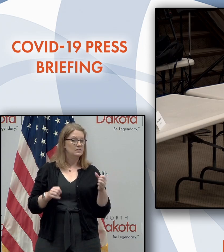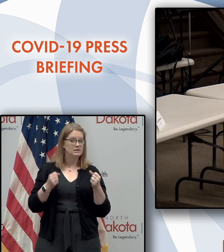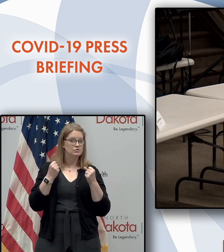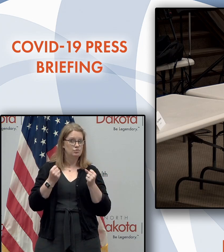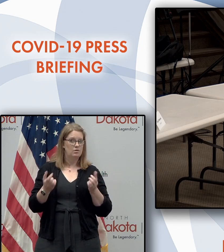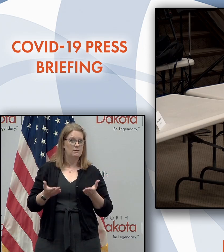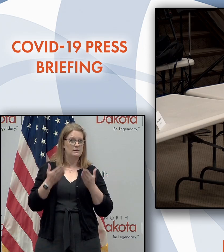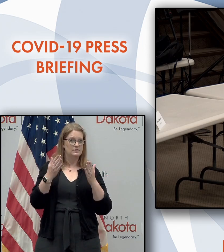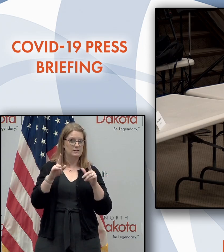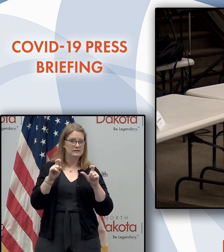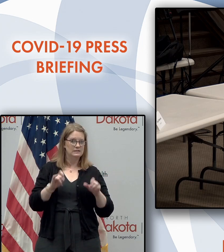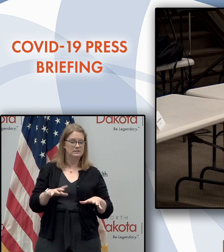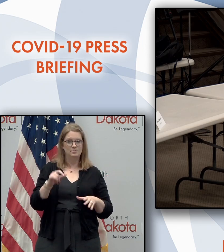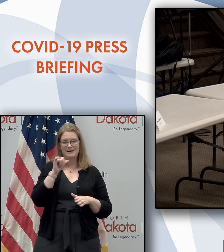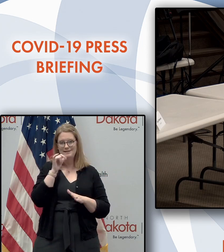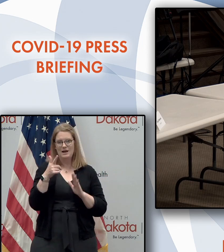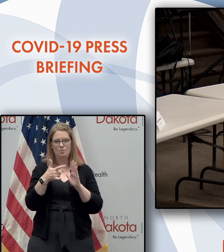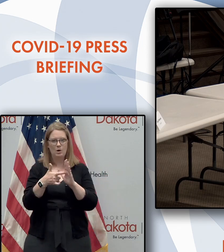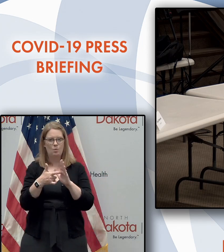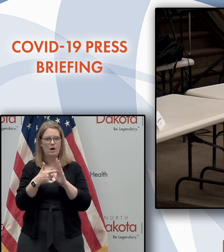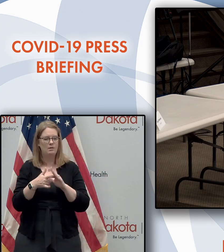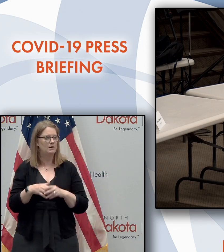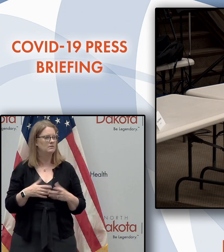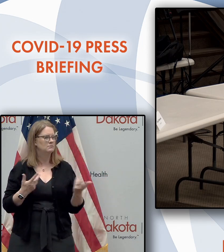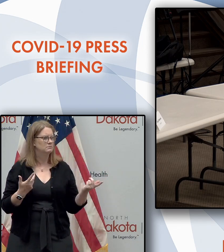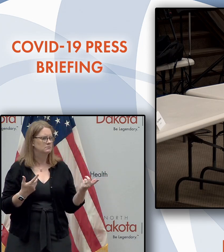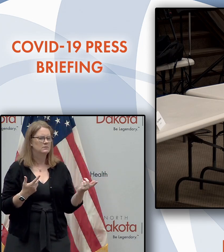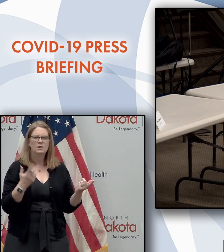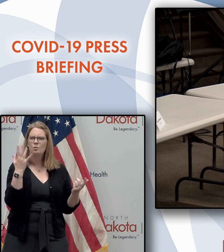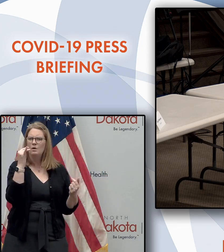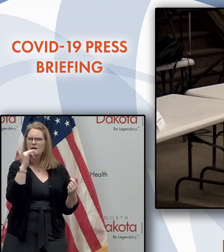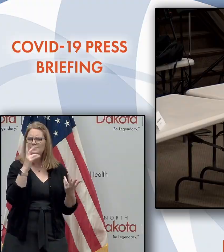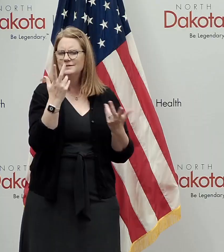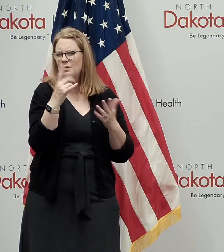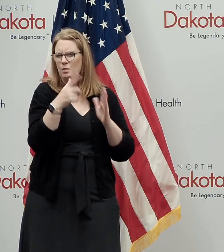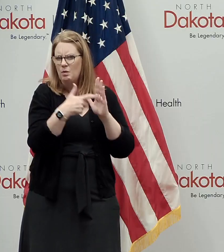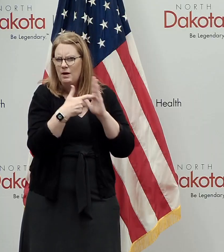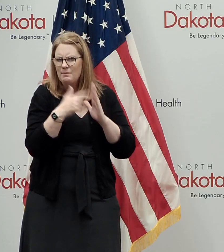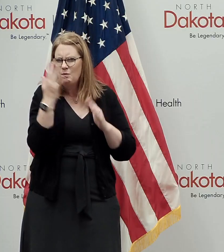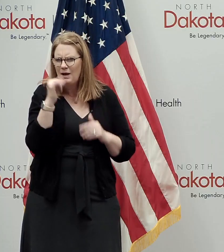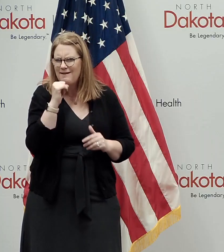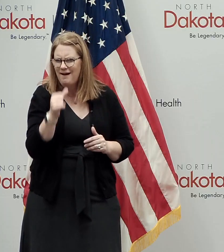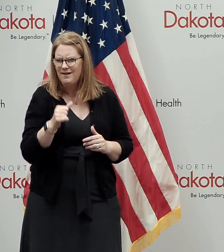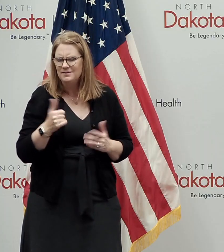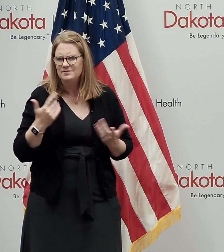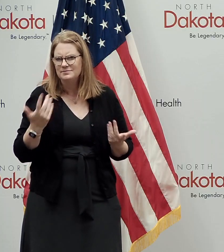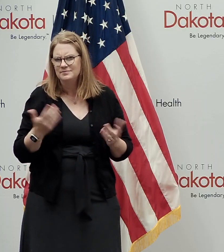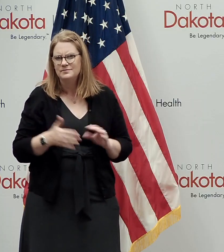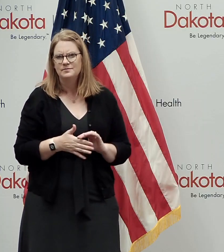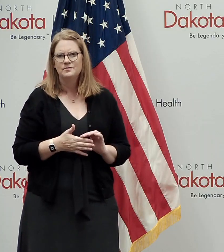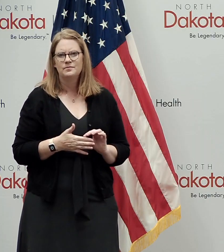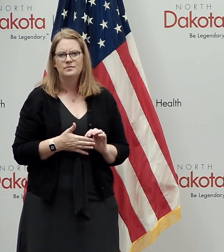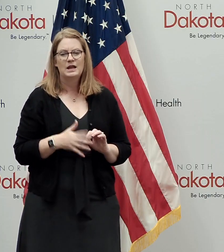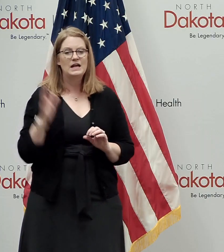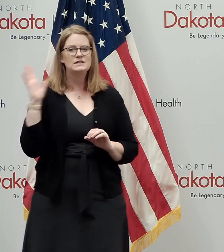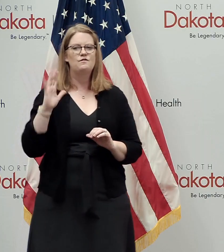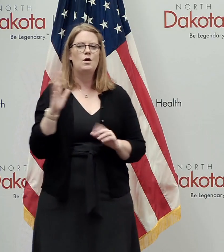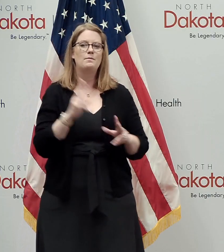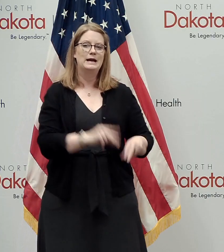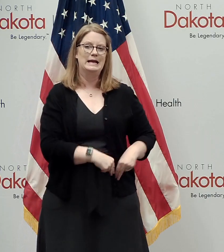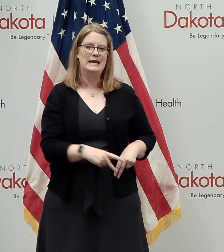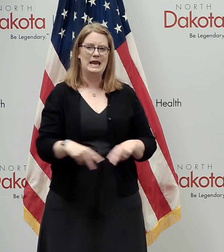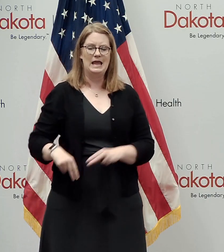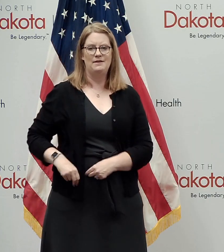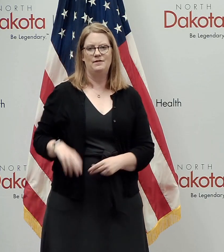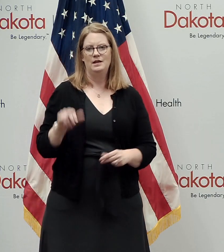testing, but not a requirement. I'm wondering why it wouldn't be a requirement. Well, I can tell you as a former Navy guy at